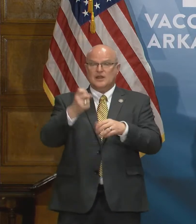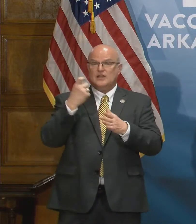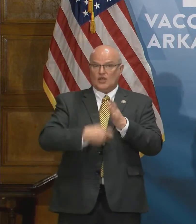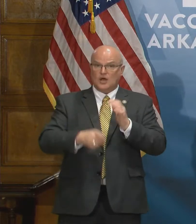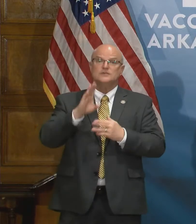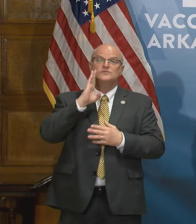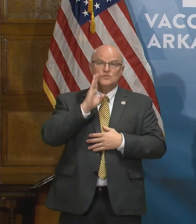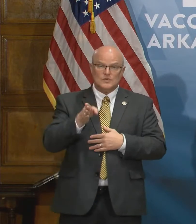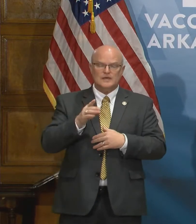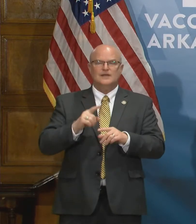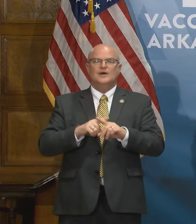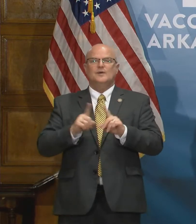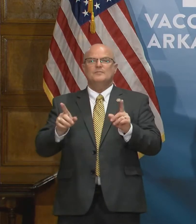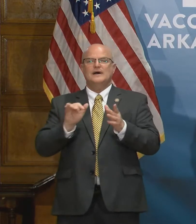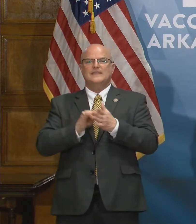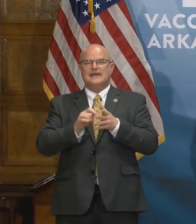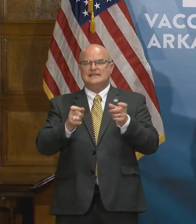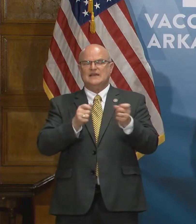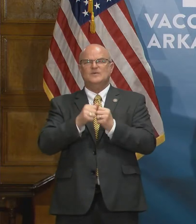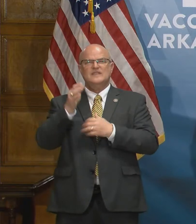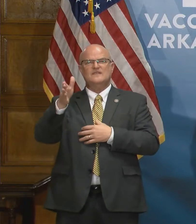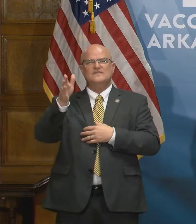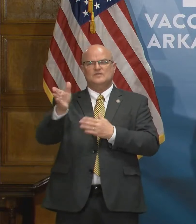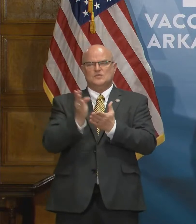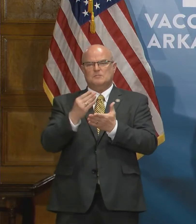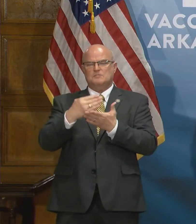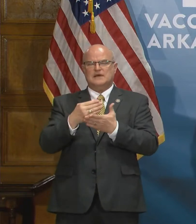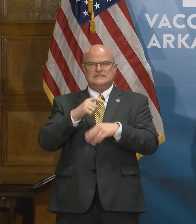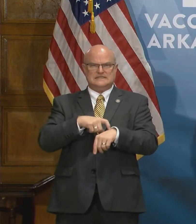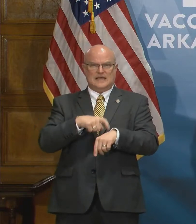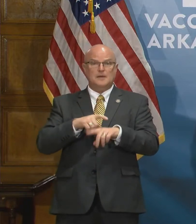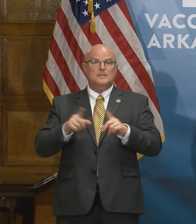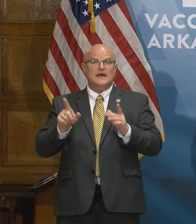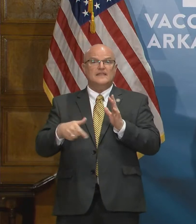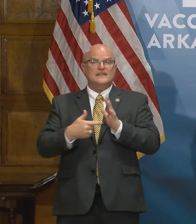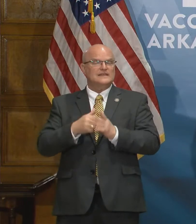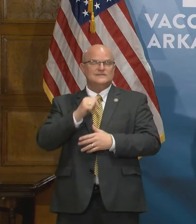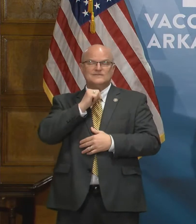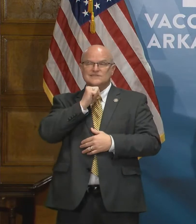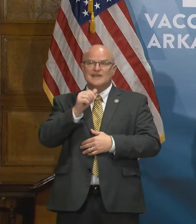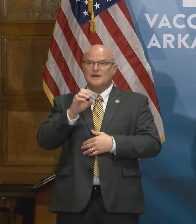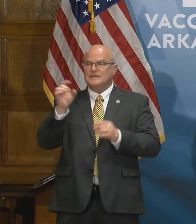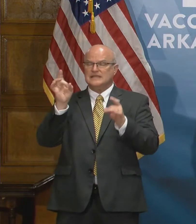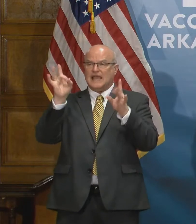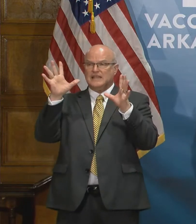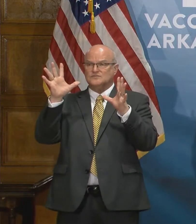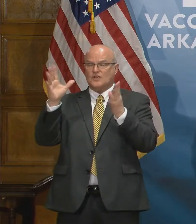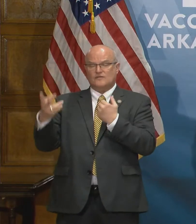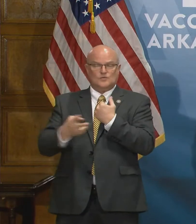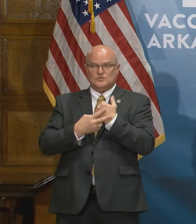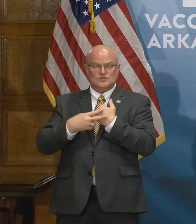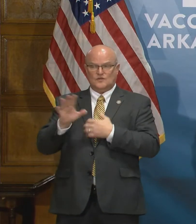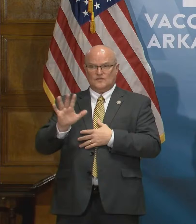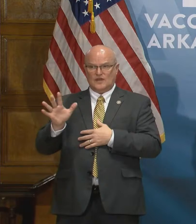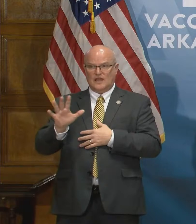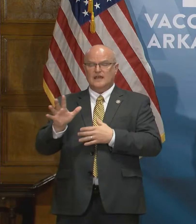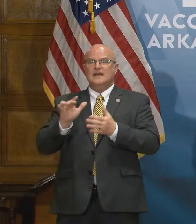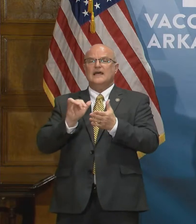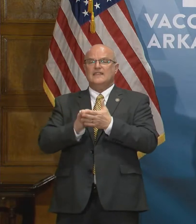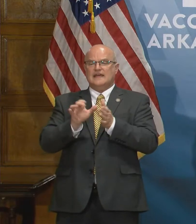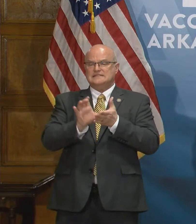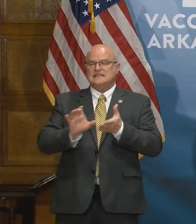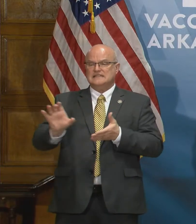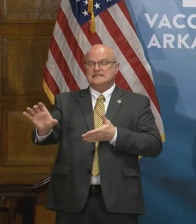costs, but that can be dealt with in a future budget session. But this would not be catastrophic reserve. That's